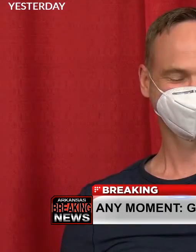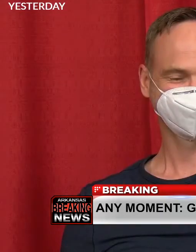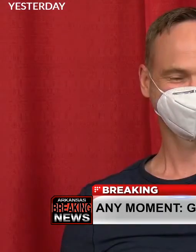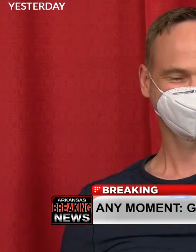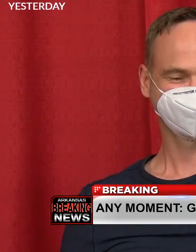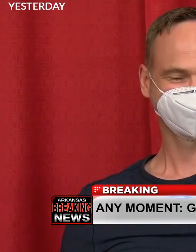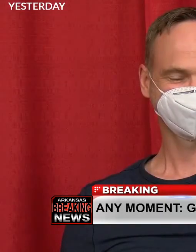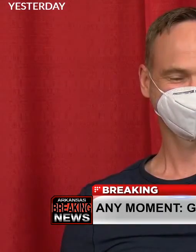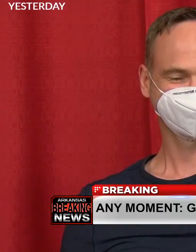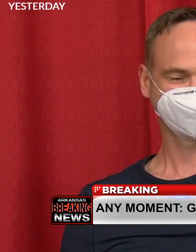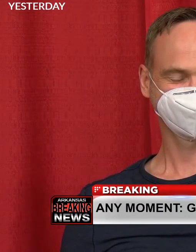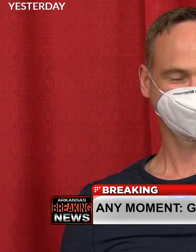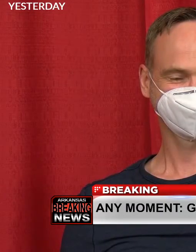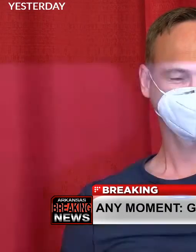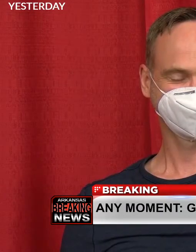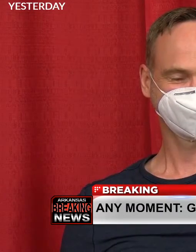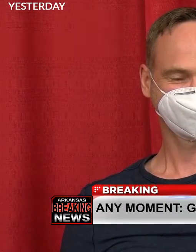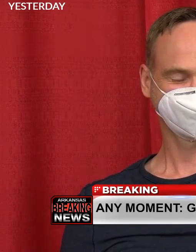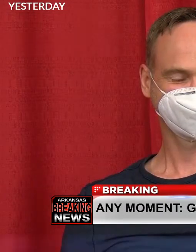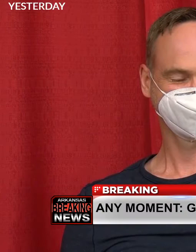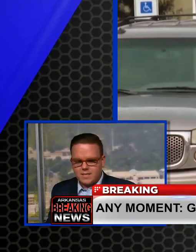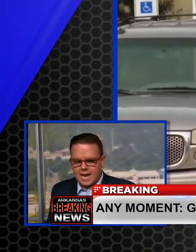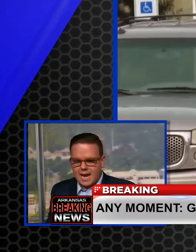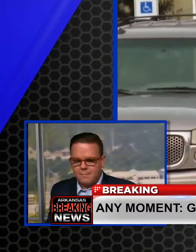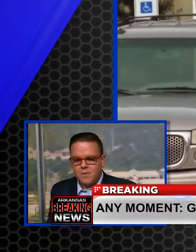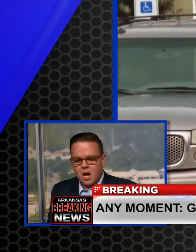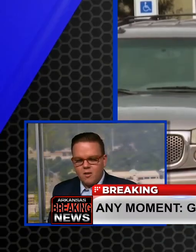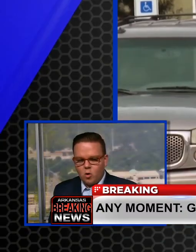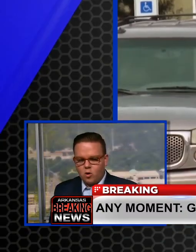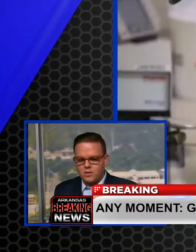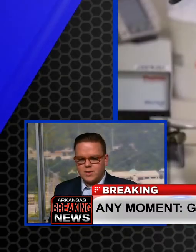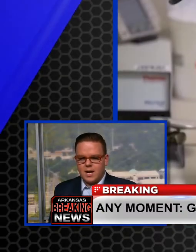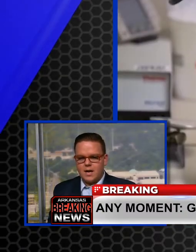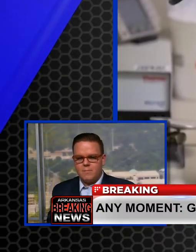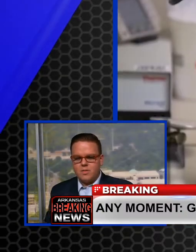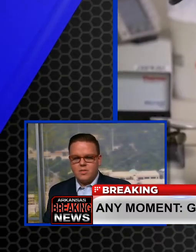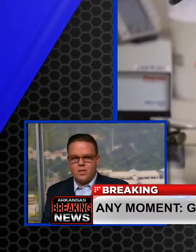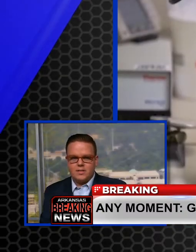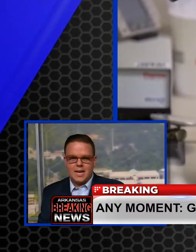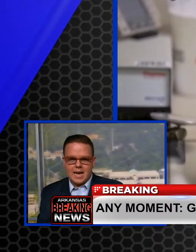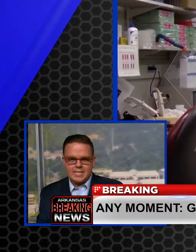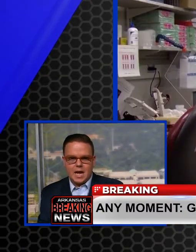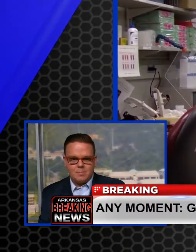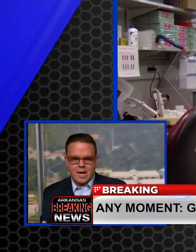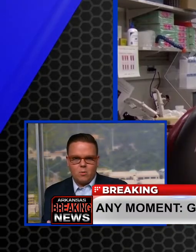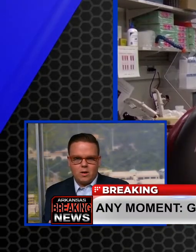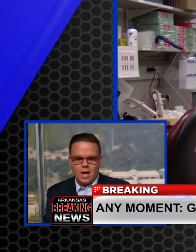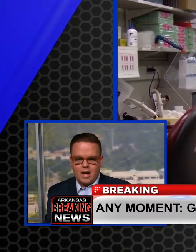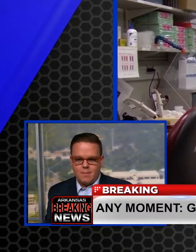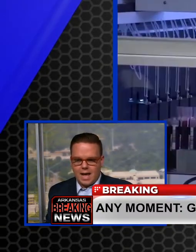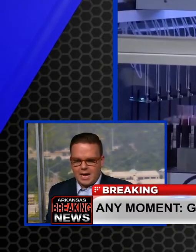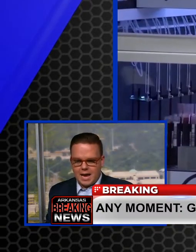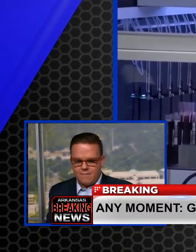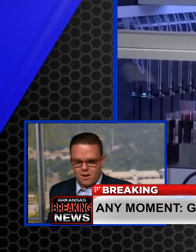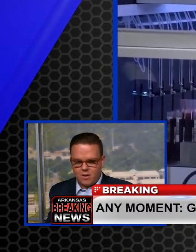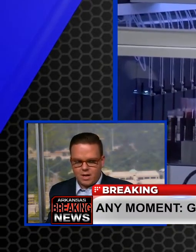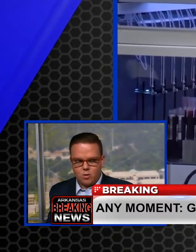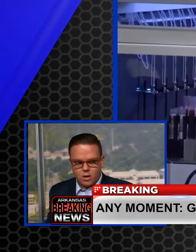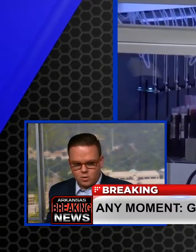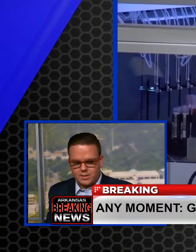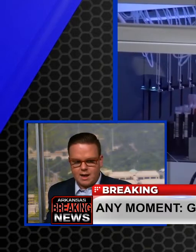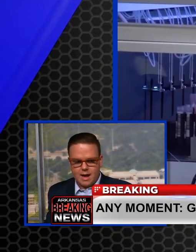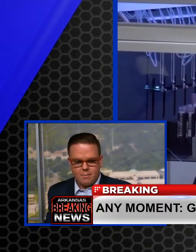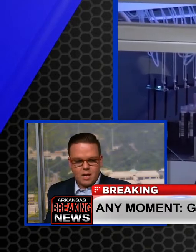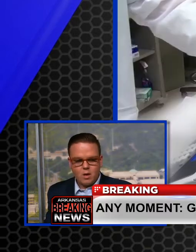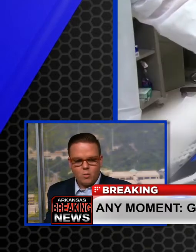COVID-19, especially here in the state. Of course, today's update will come at a very